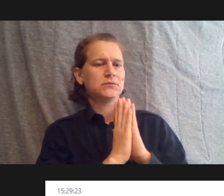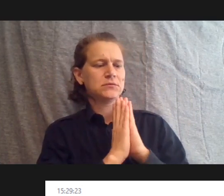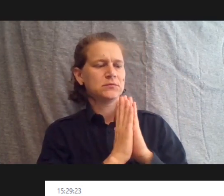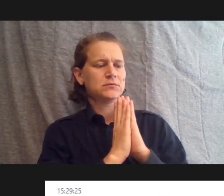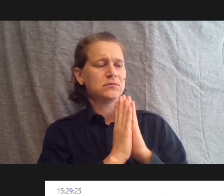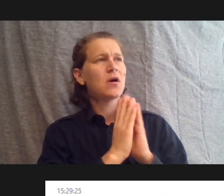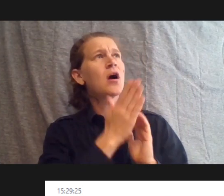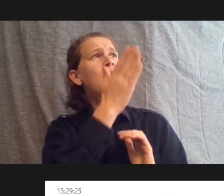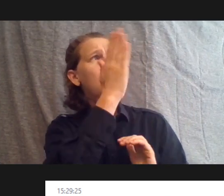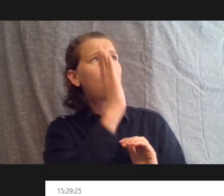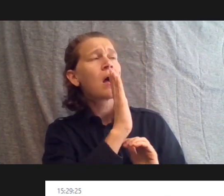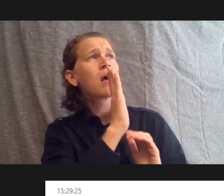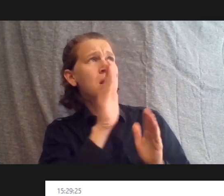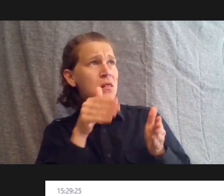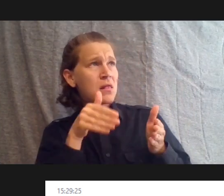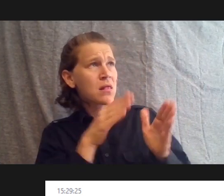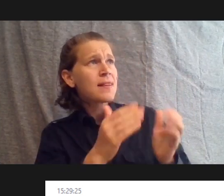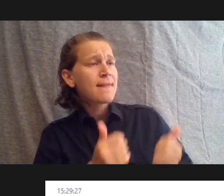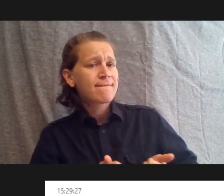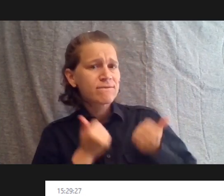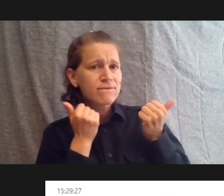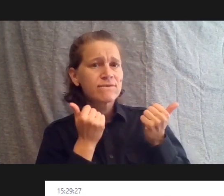God, let me live.